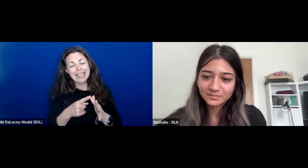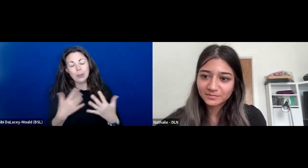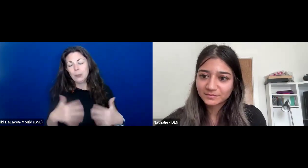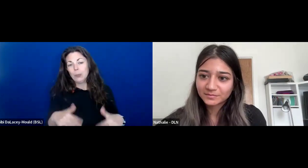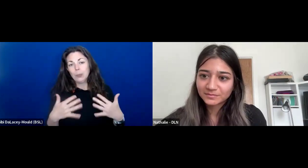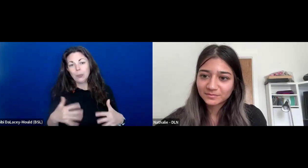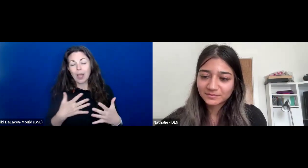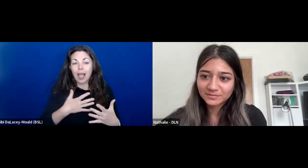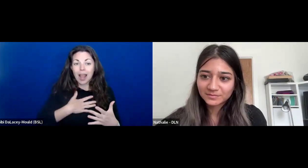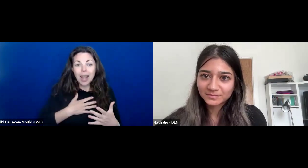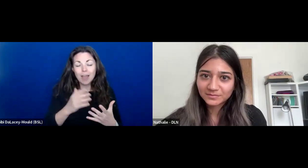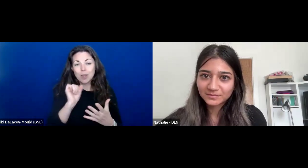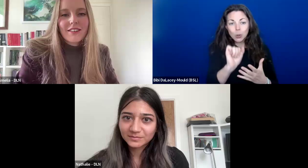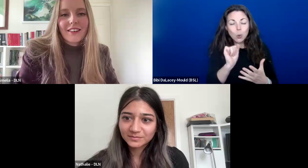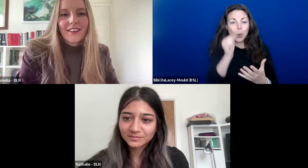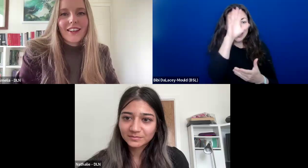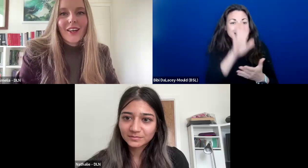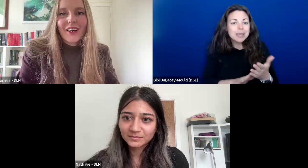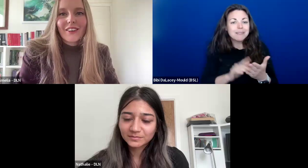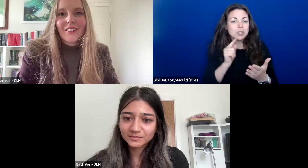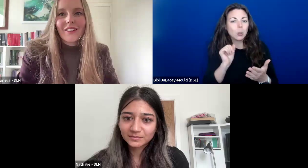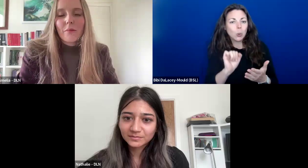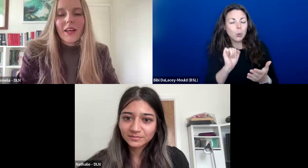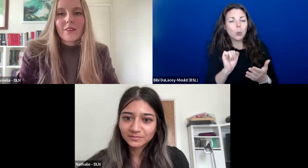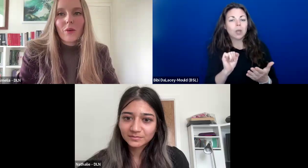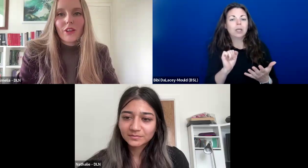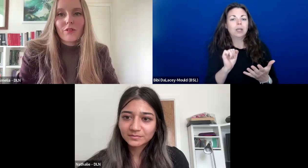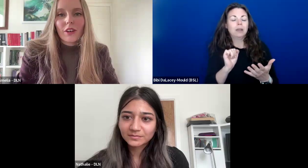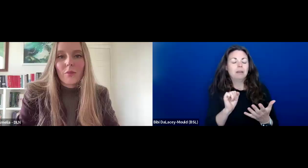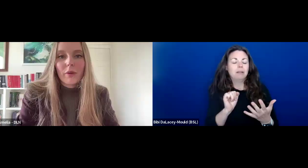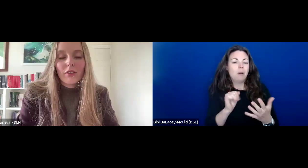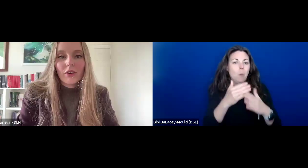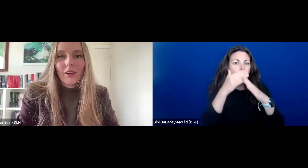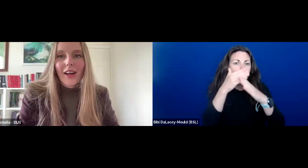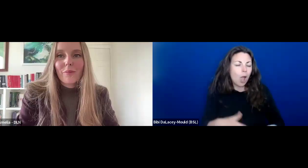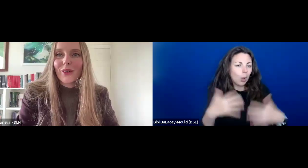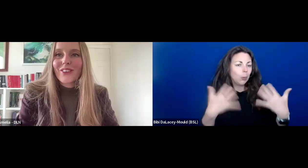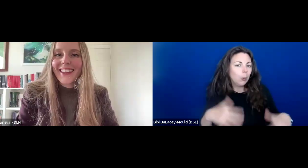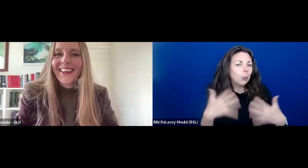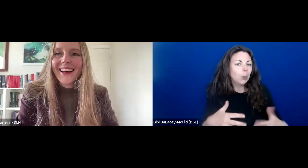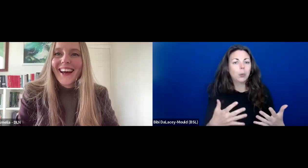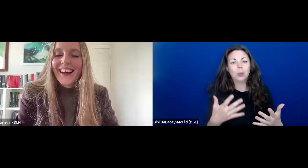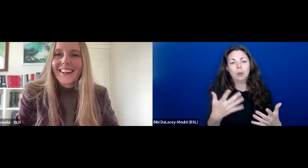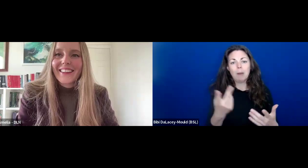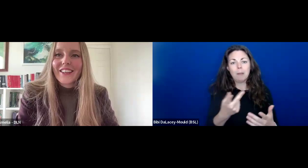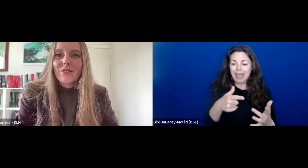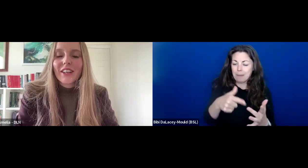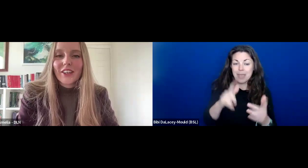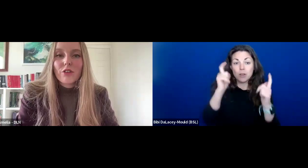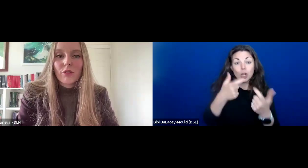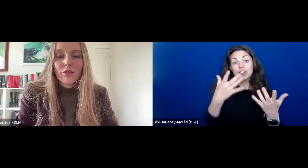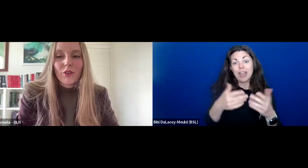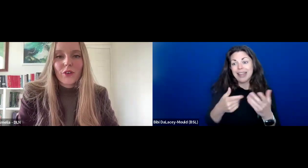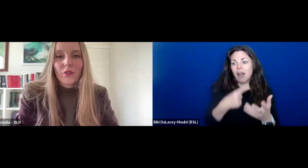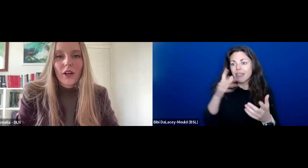I love hearing about your experiences and the amazing work that you've done at Imperial and beyond. And I think it's